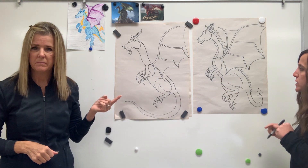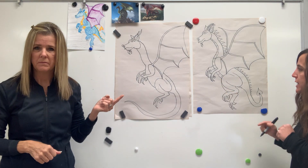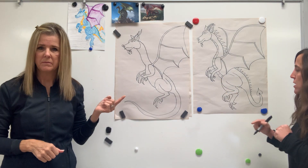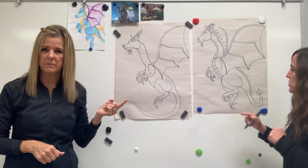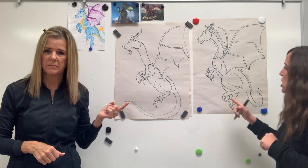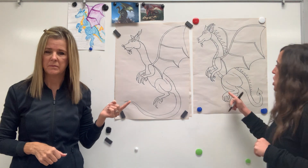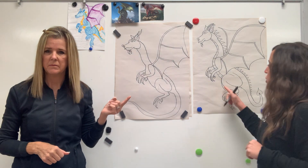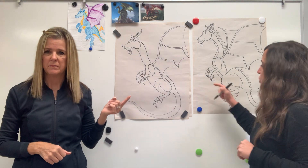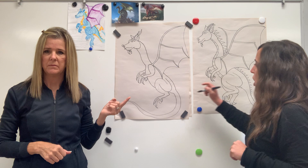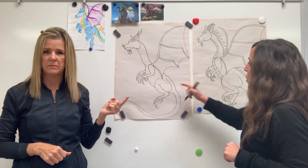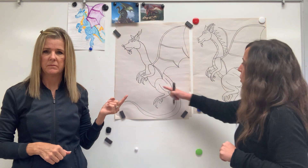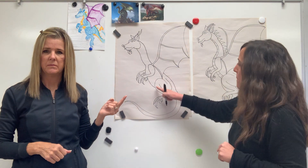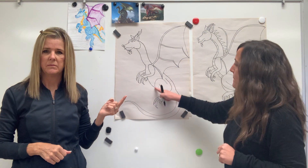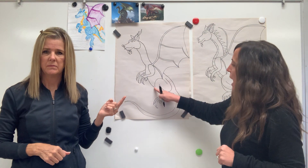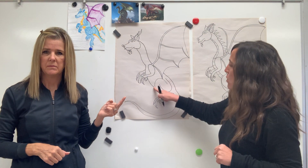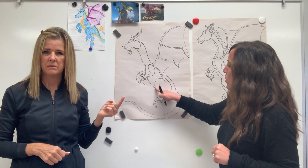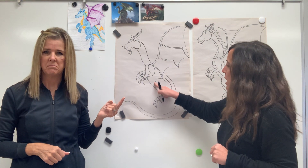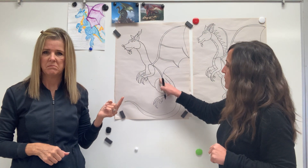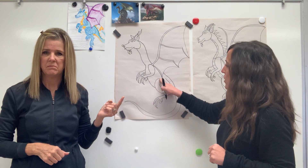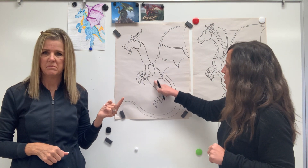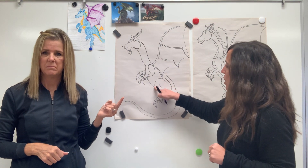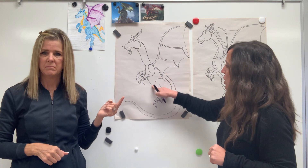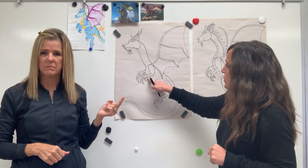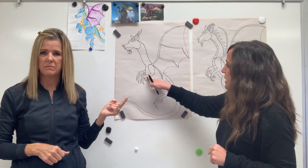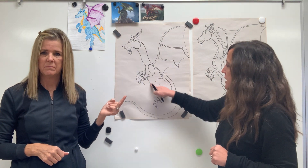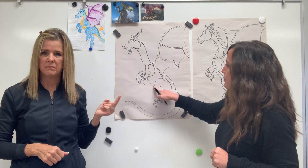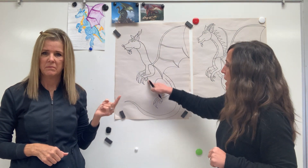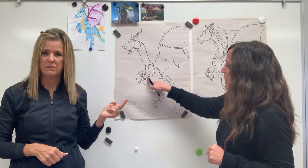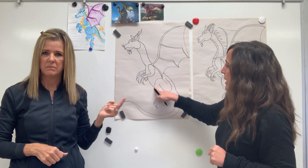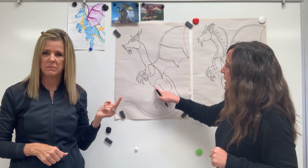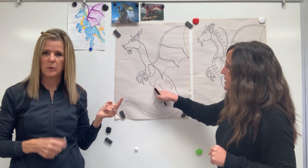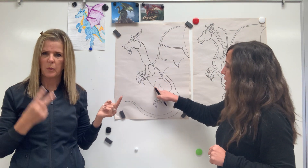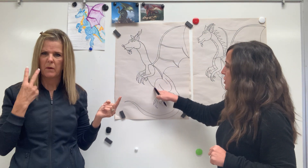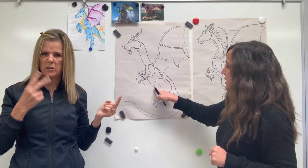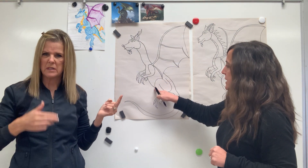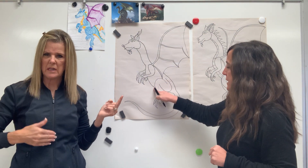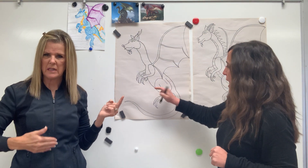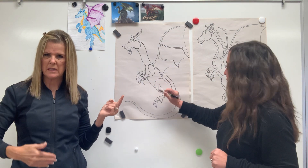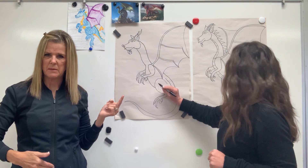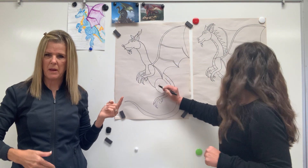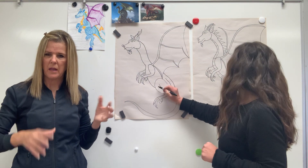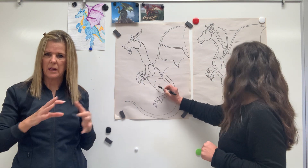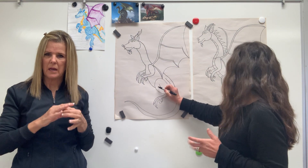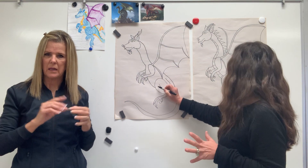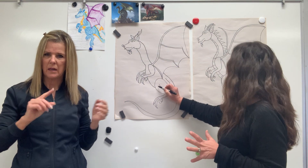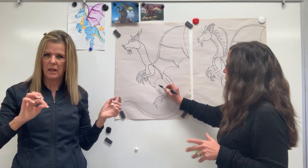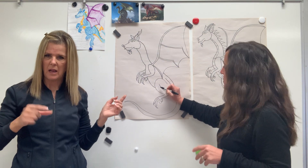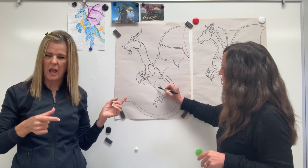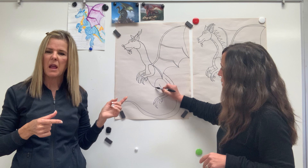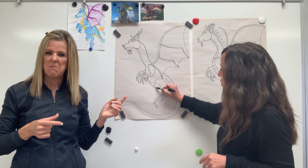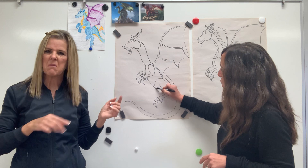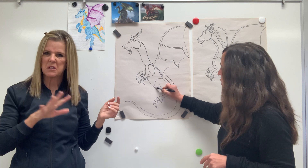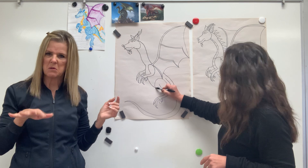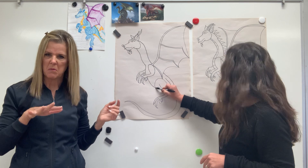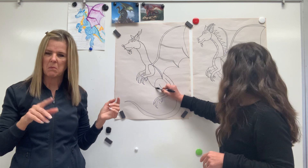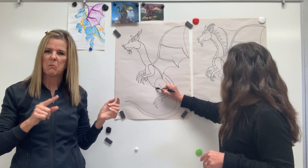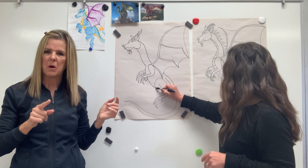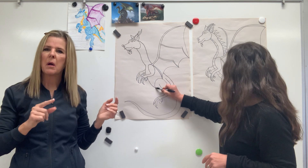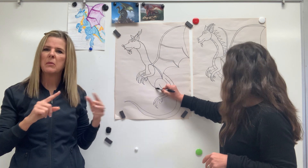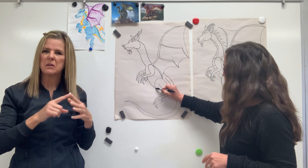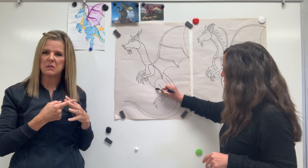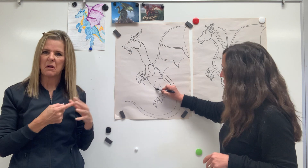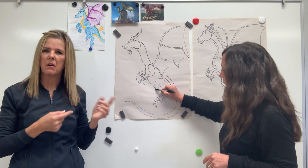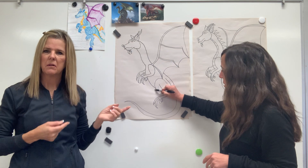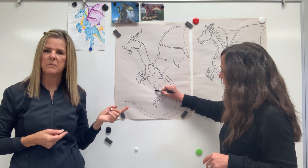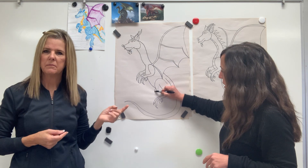hanging more down. So about wherever you see his belly touching this leg, that's about where I'm gonna start. And